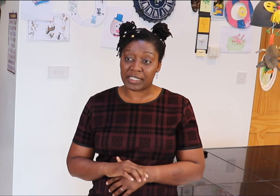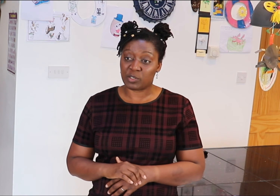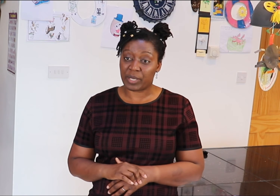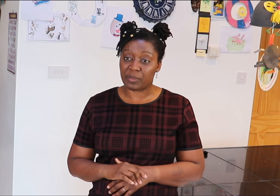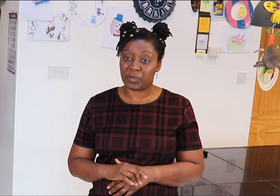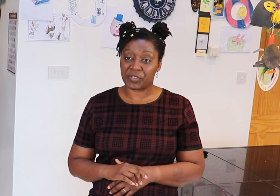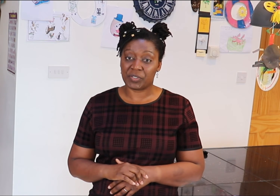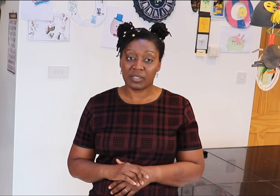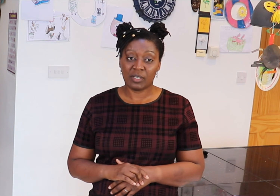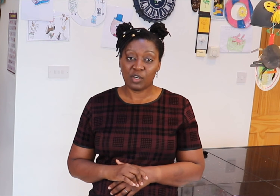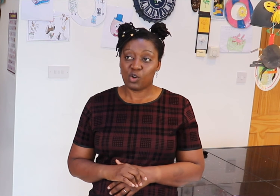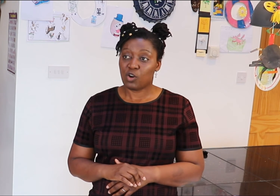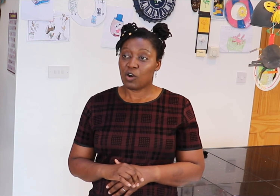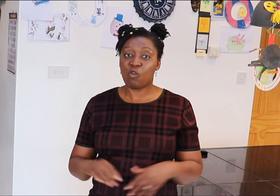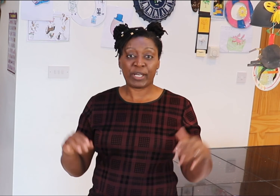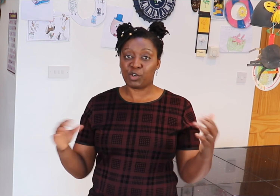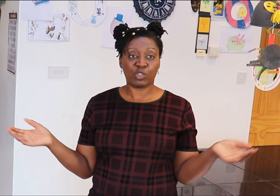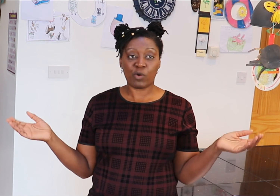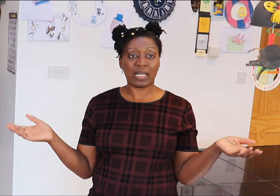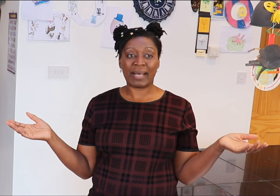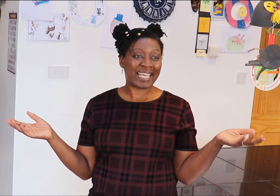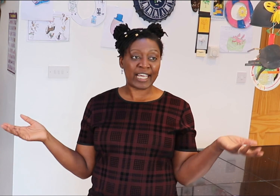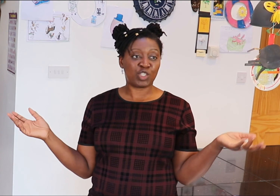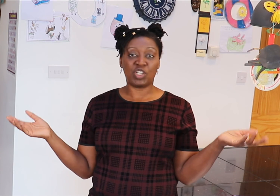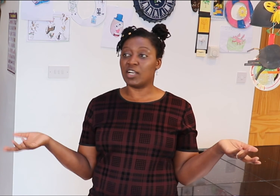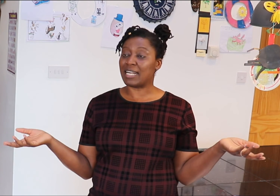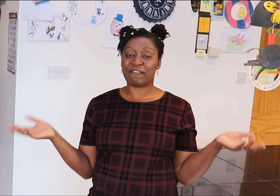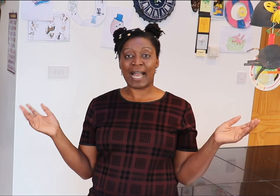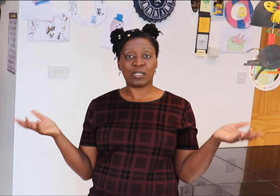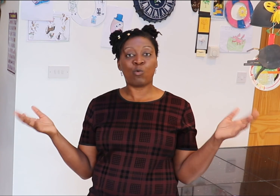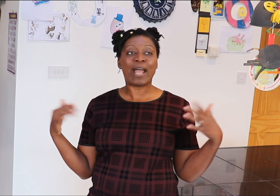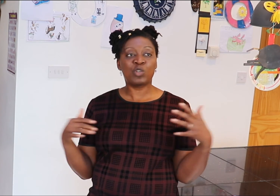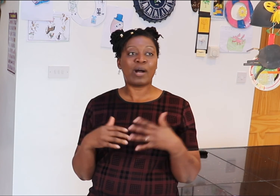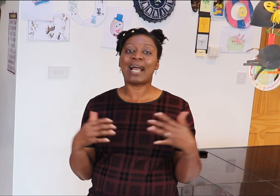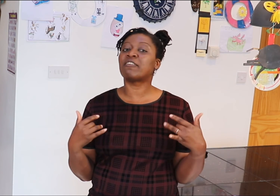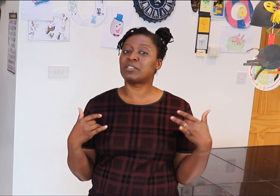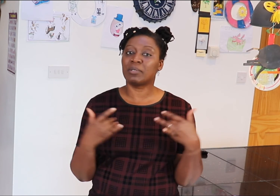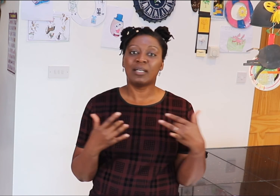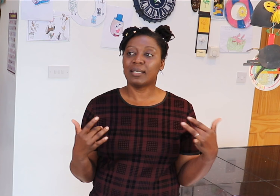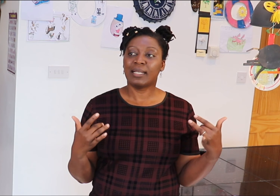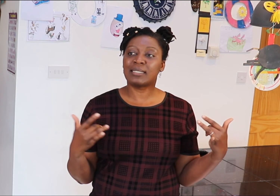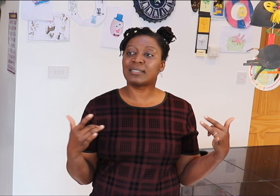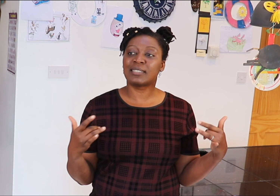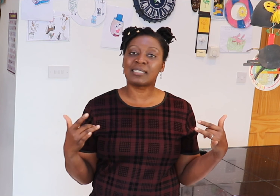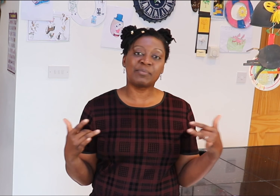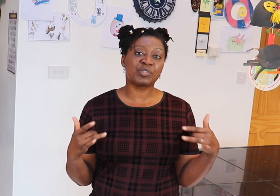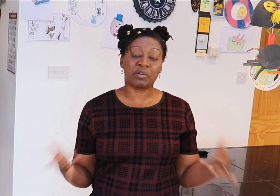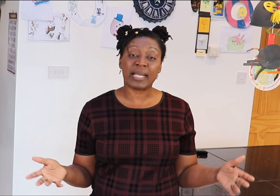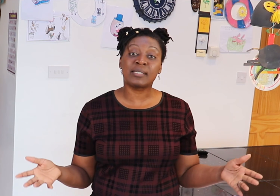frustrated with was, oh my God, what am I here to learn? Why do I have to? This seems crazy